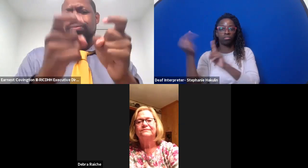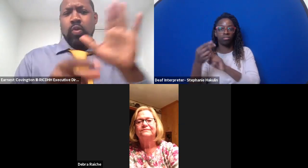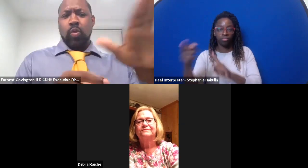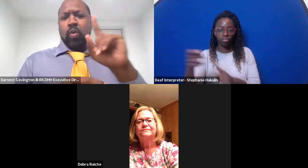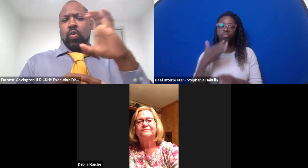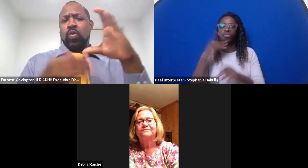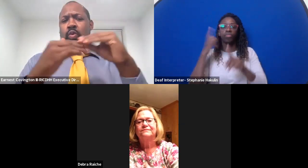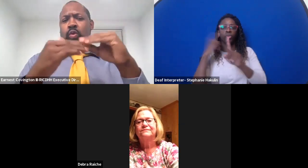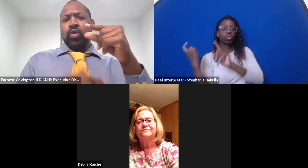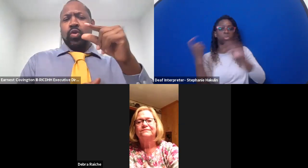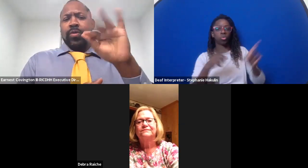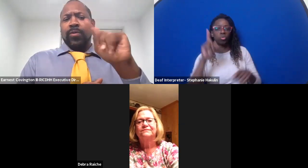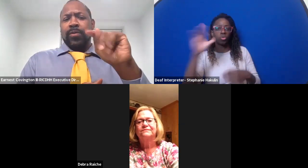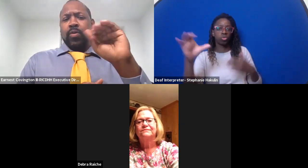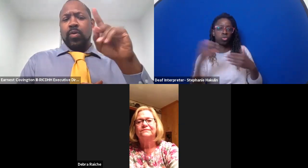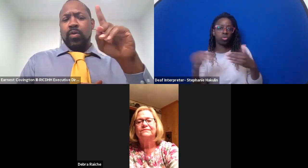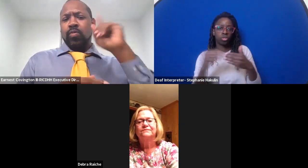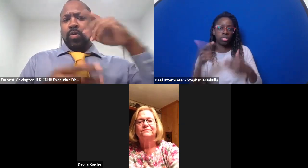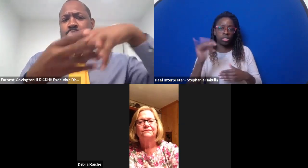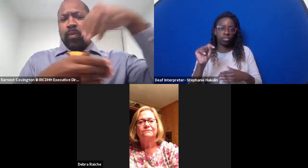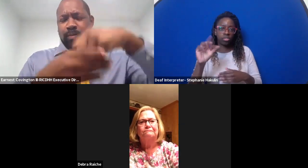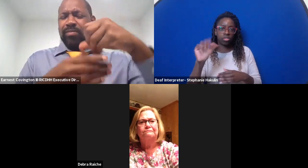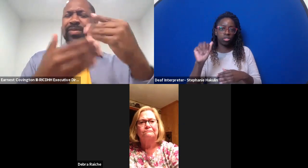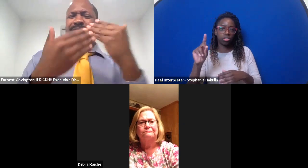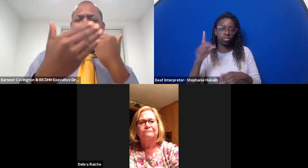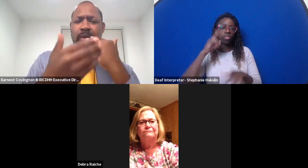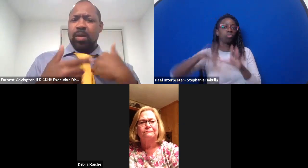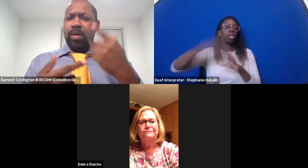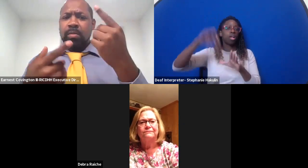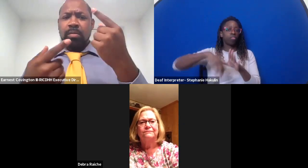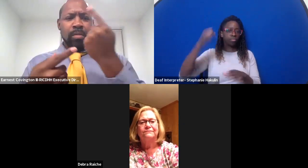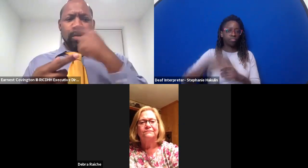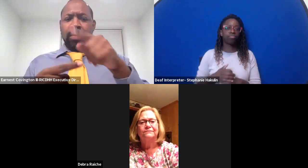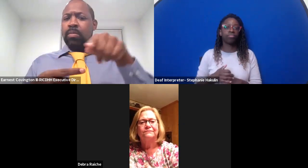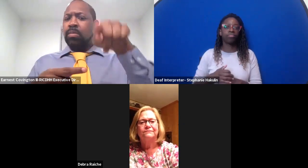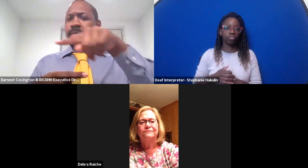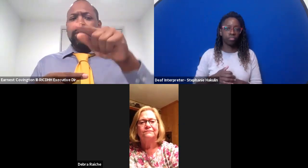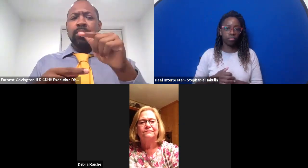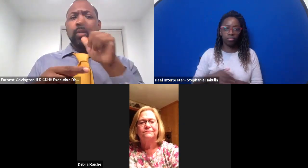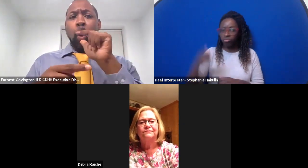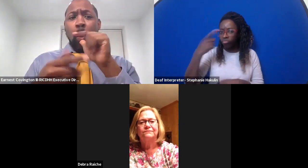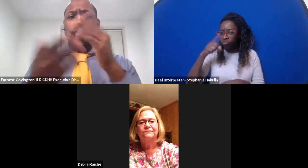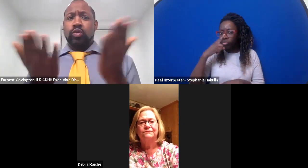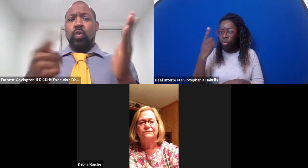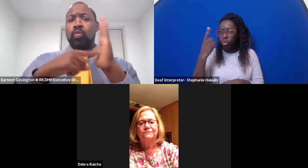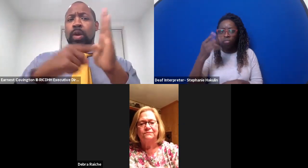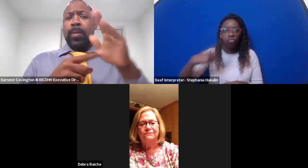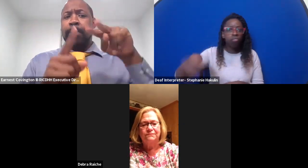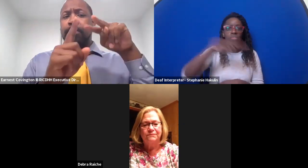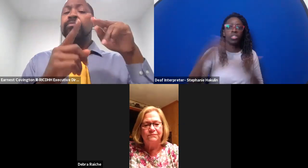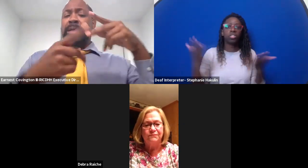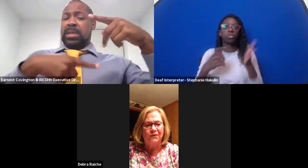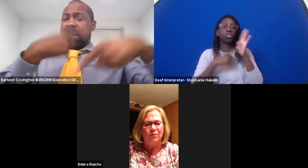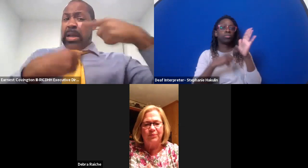Thank you, Perspectives, for donating a $100 gift card as well for our raffle. We really appreciate it. And if